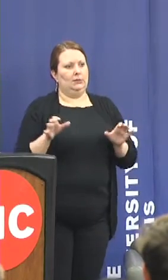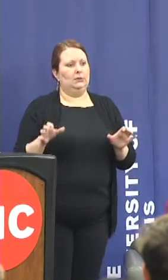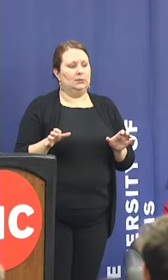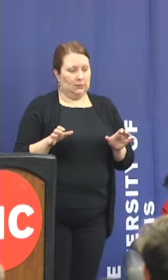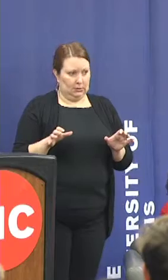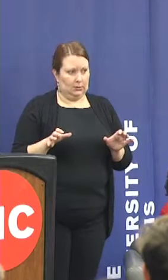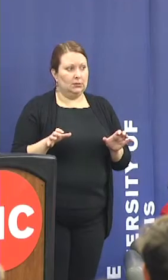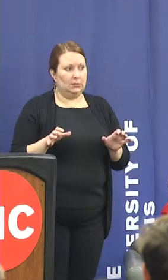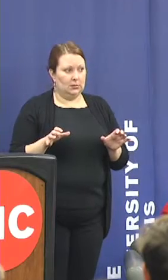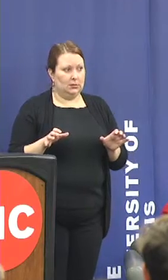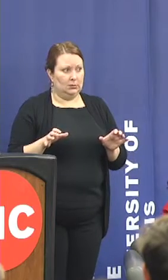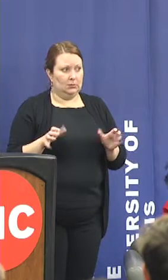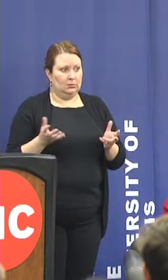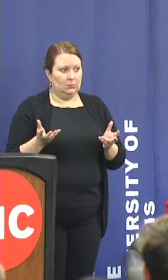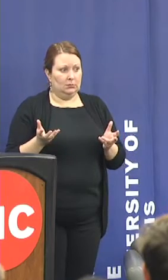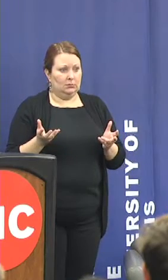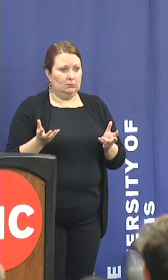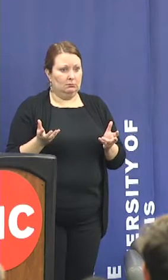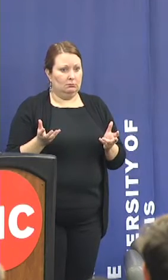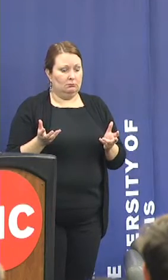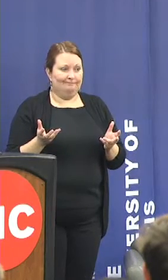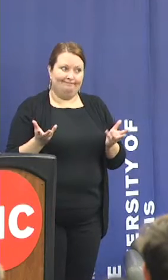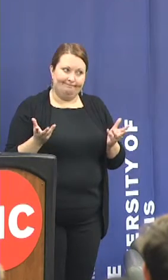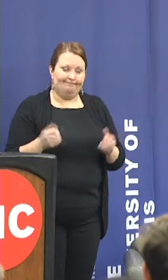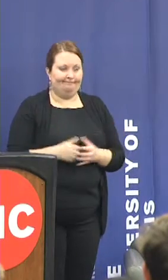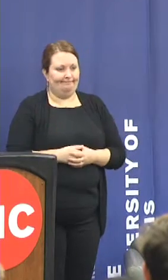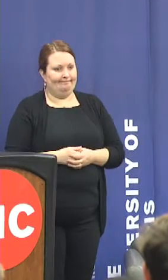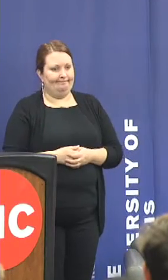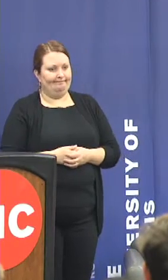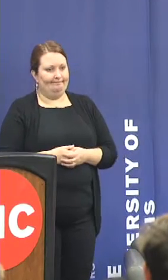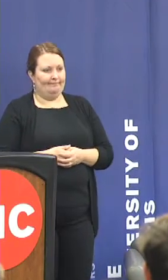so I'll end it at that.